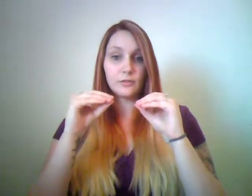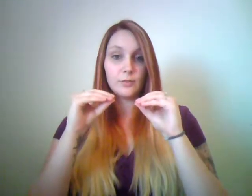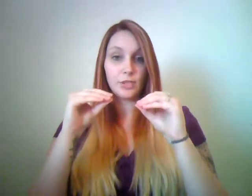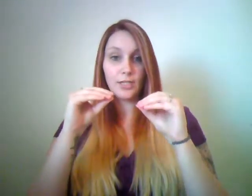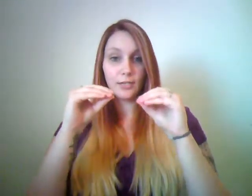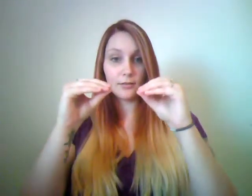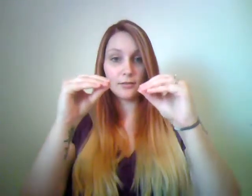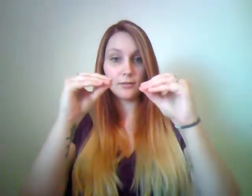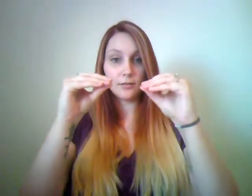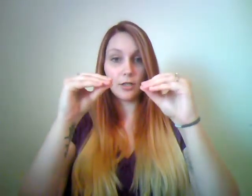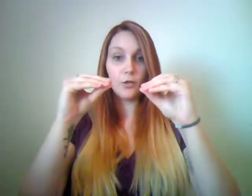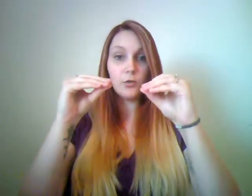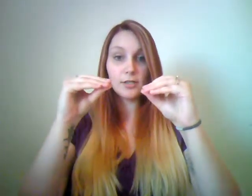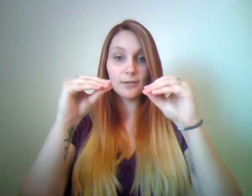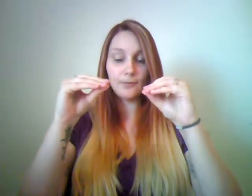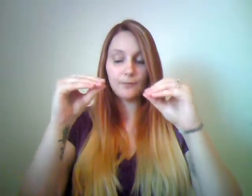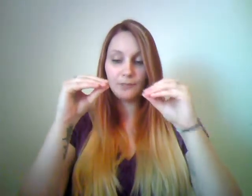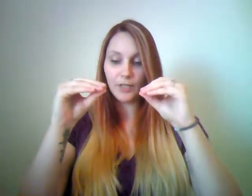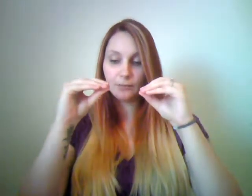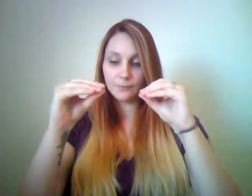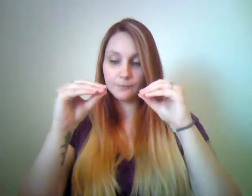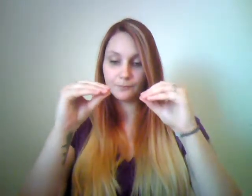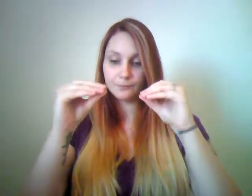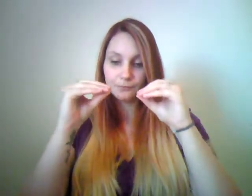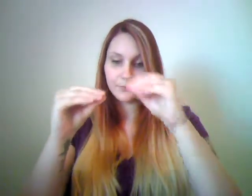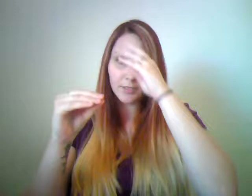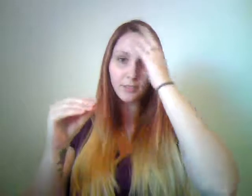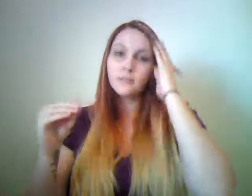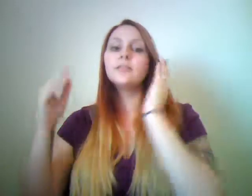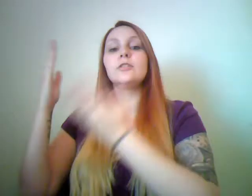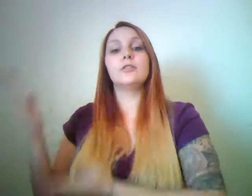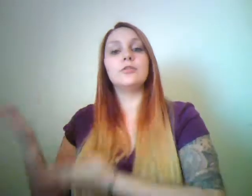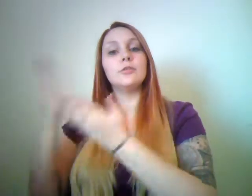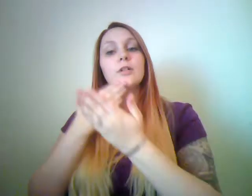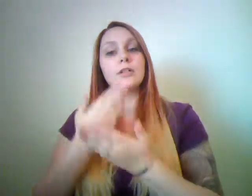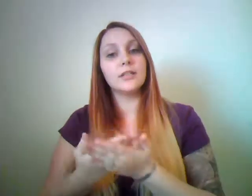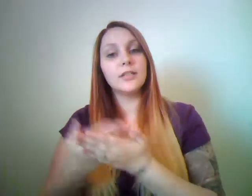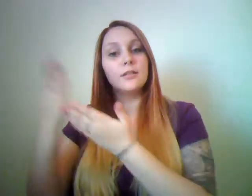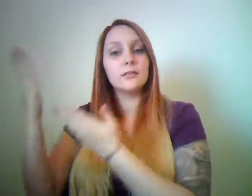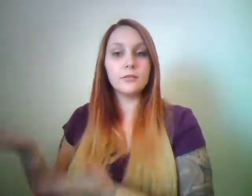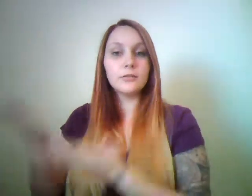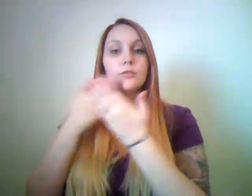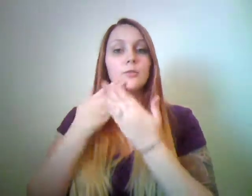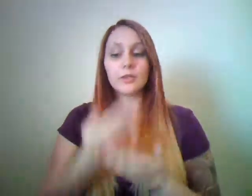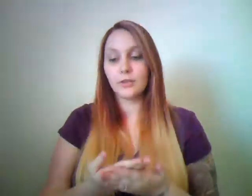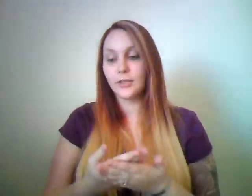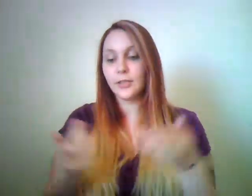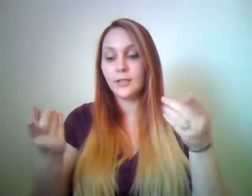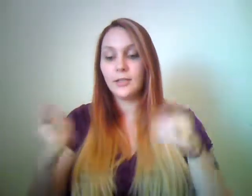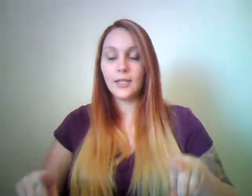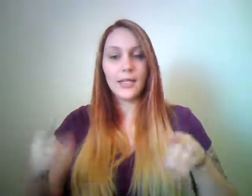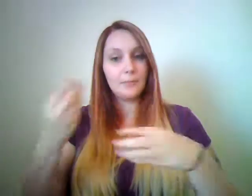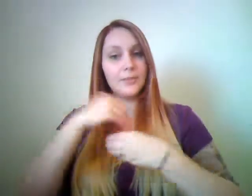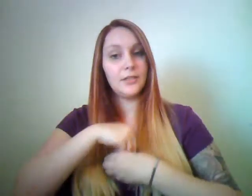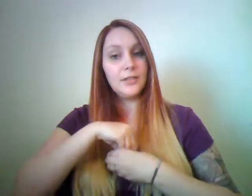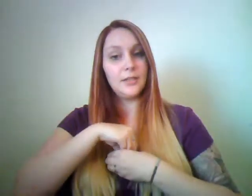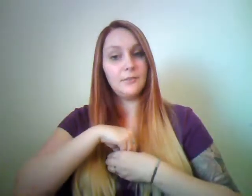squishy O's. None. You are good. You are good. Happen in